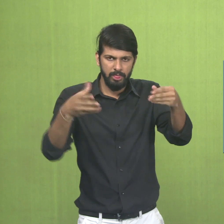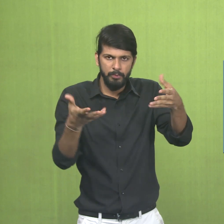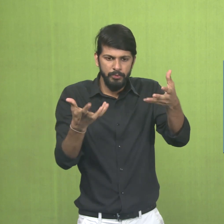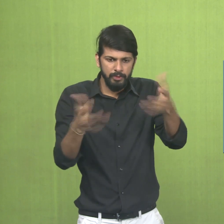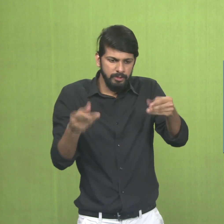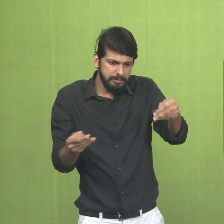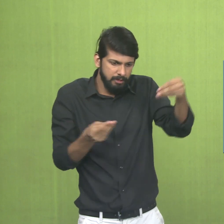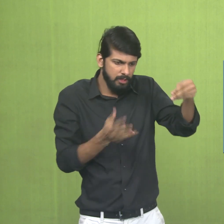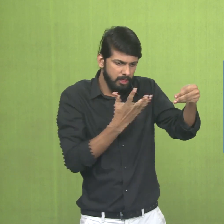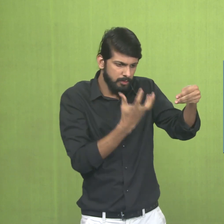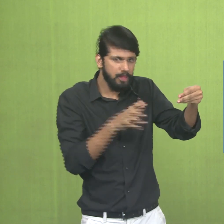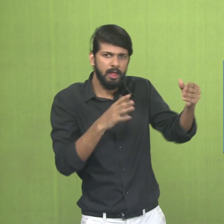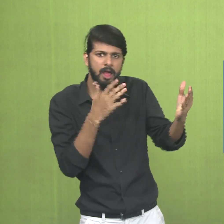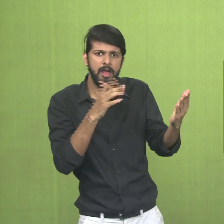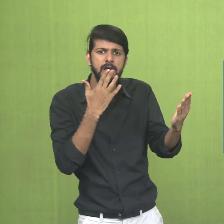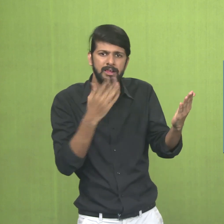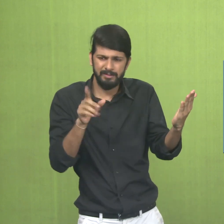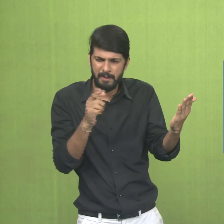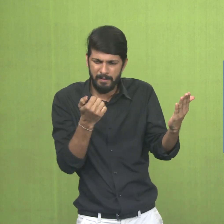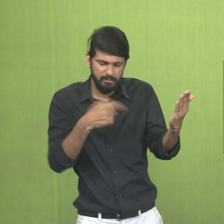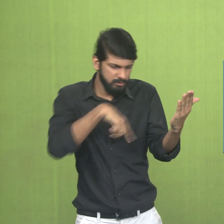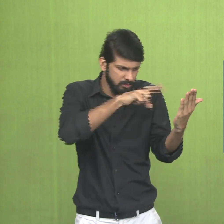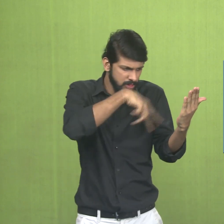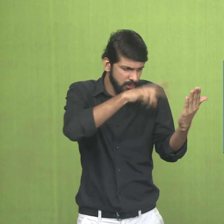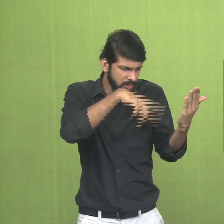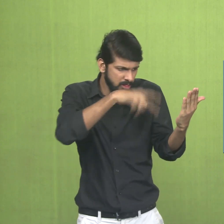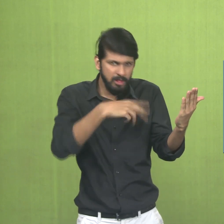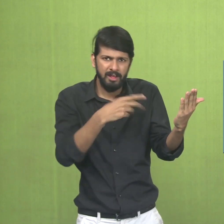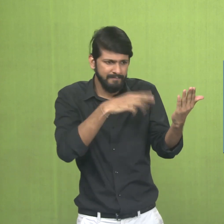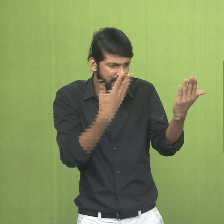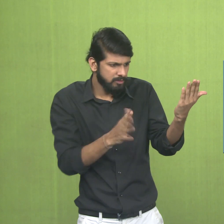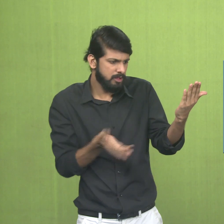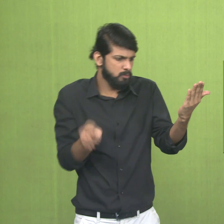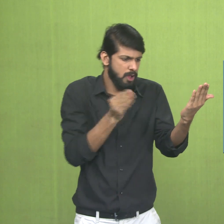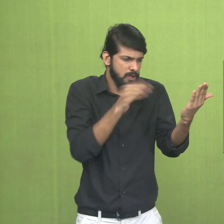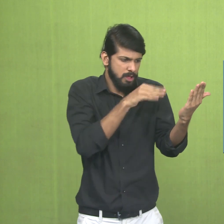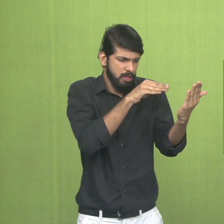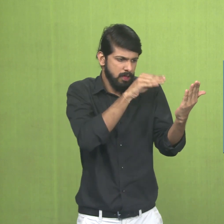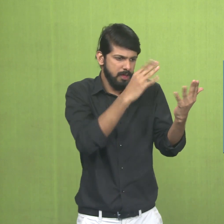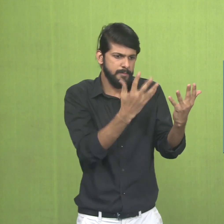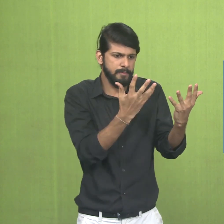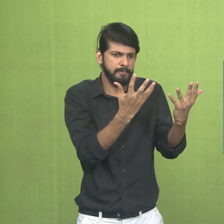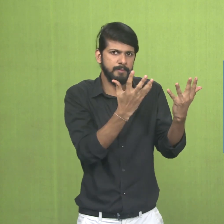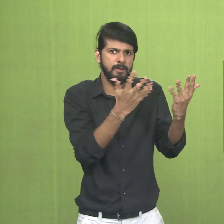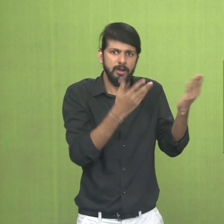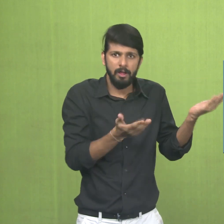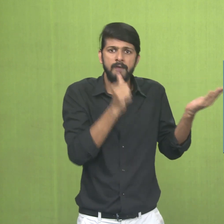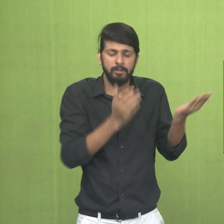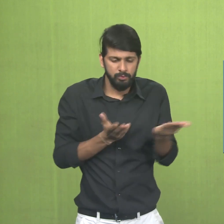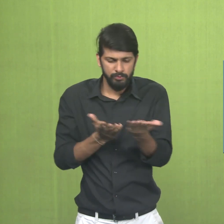the basic initial drawing, is placed in water and taken out, and then the colors are added